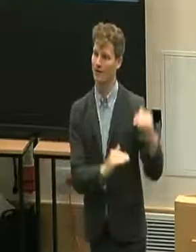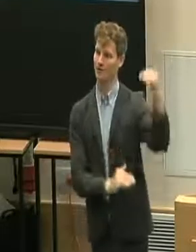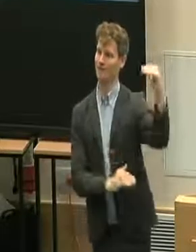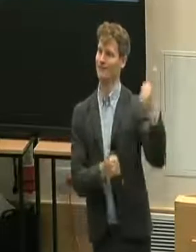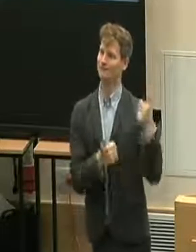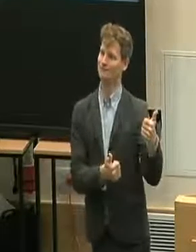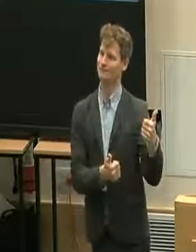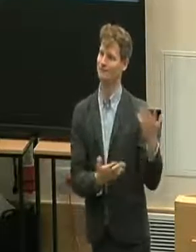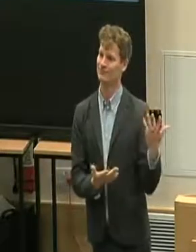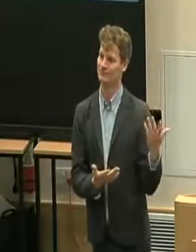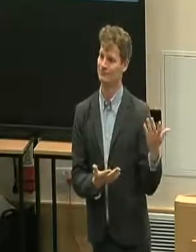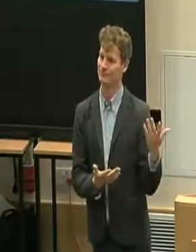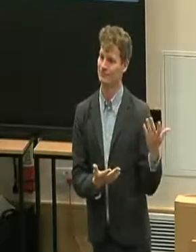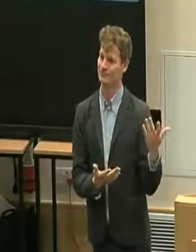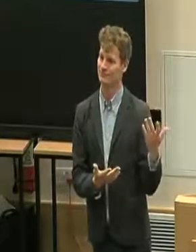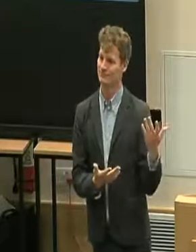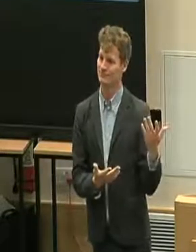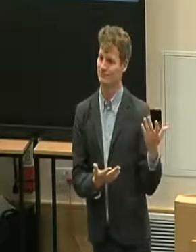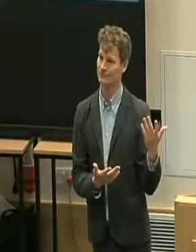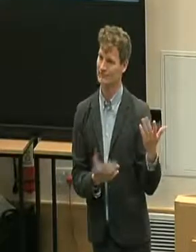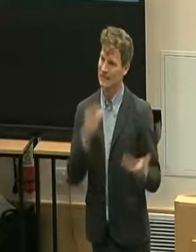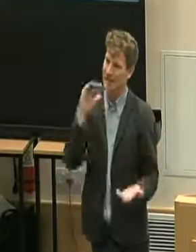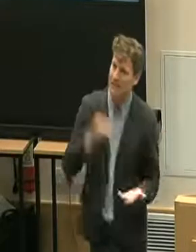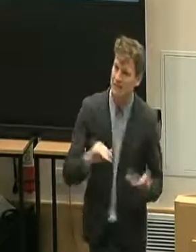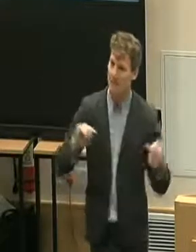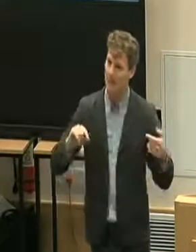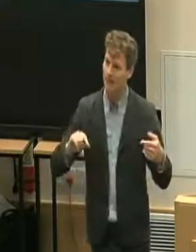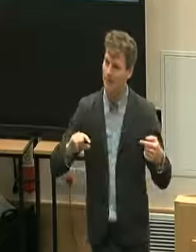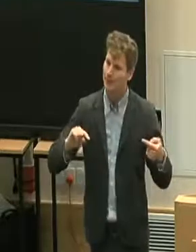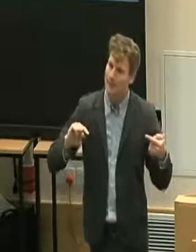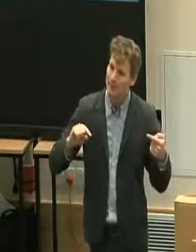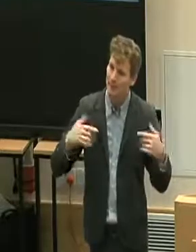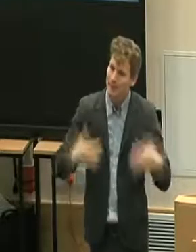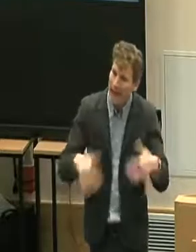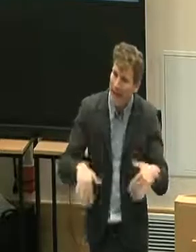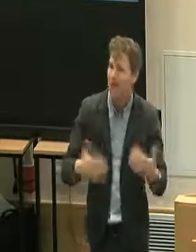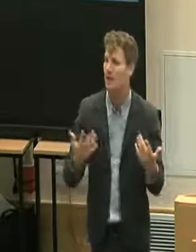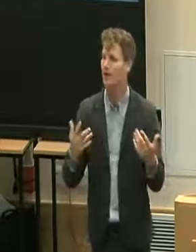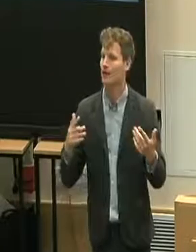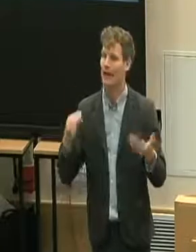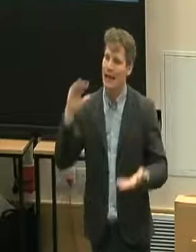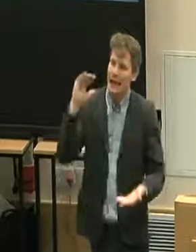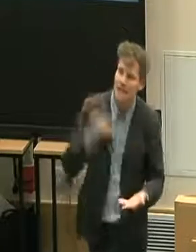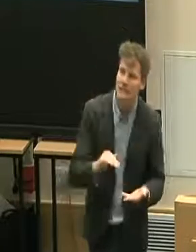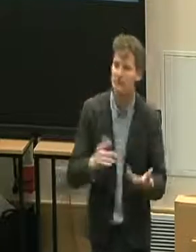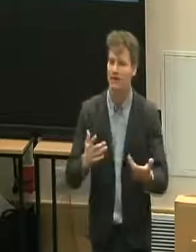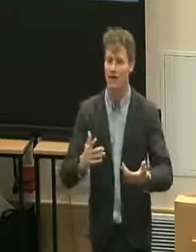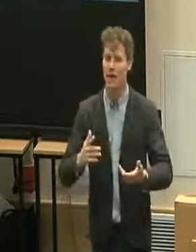Spasticity can be relieved. Joints can be made to move more flexibly.